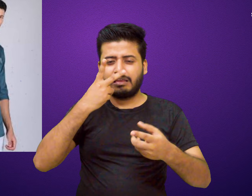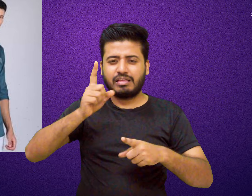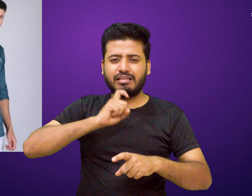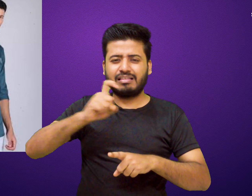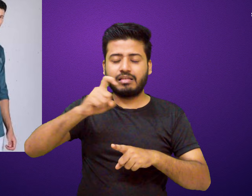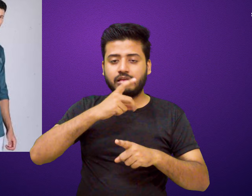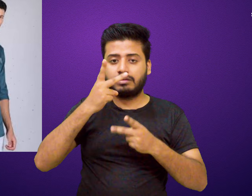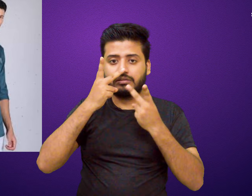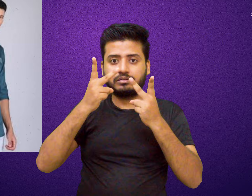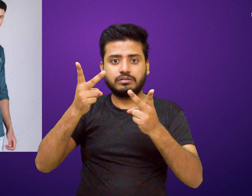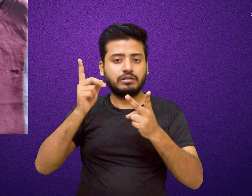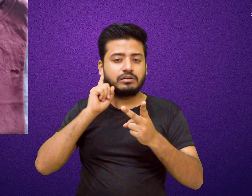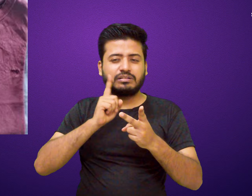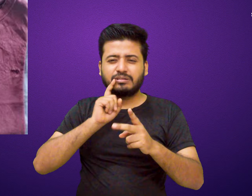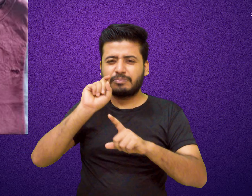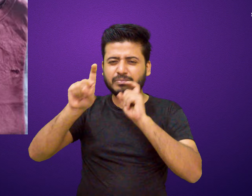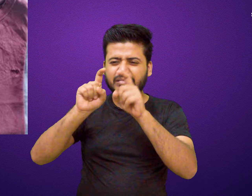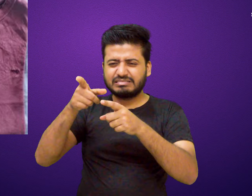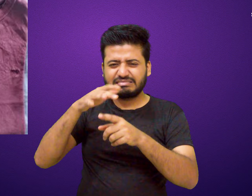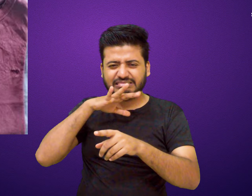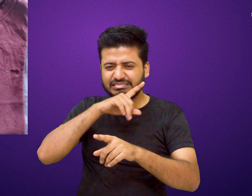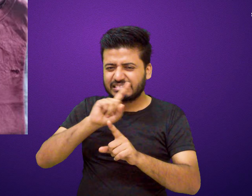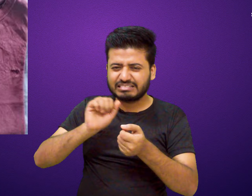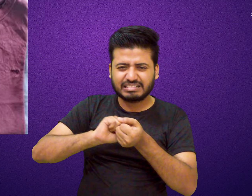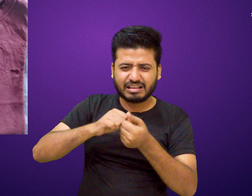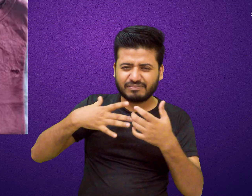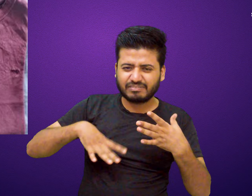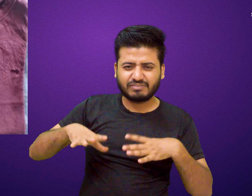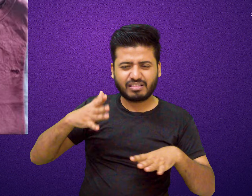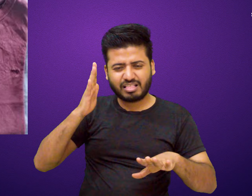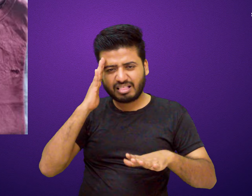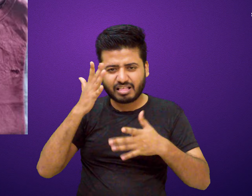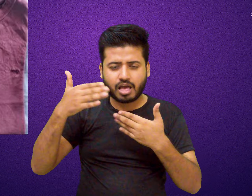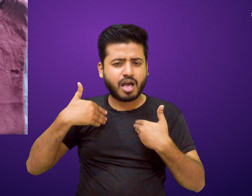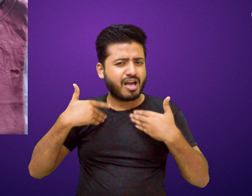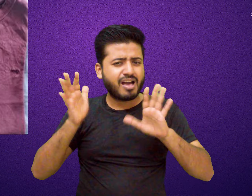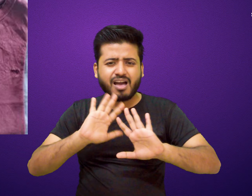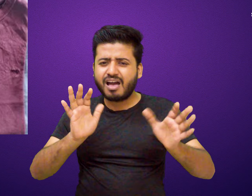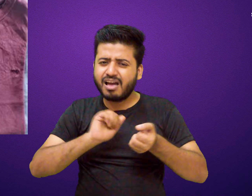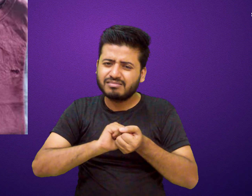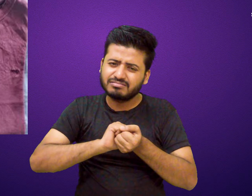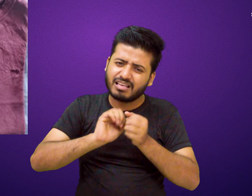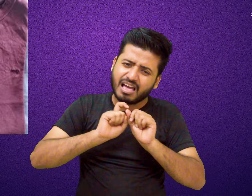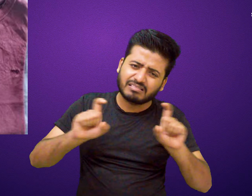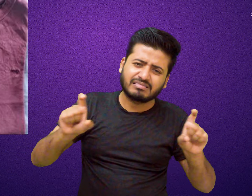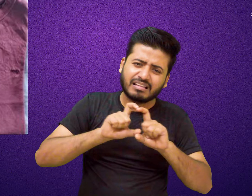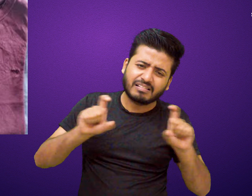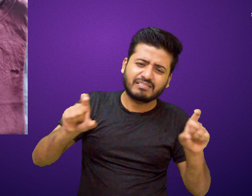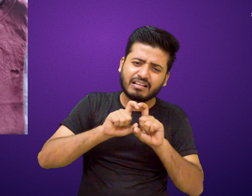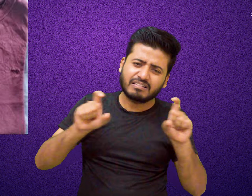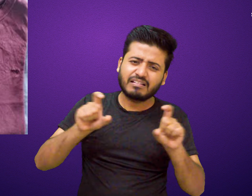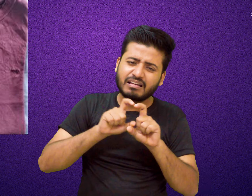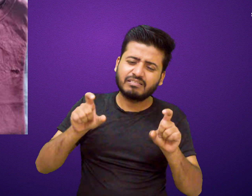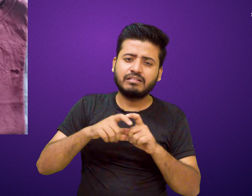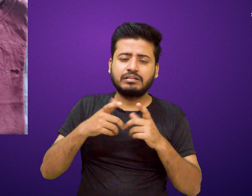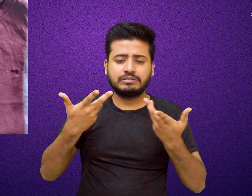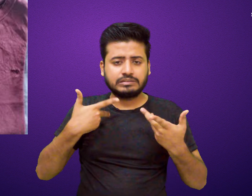from a reliable brand is suitable for a wide range of surfaces, including for delicate items. It offers good absorbency